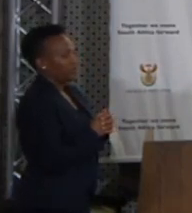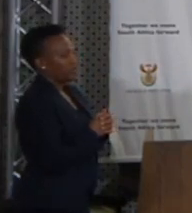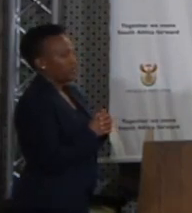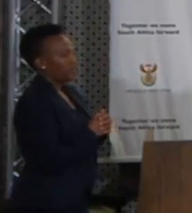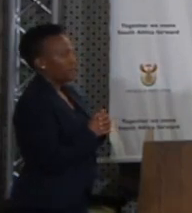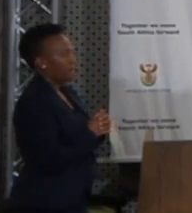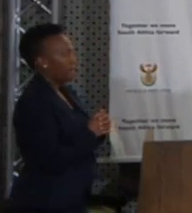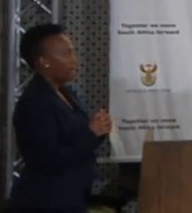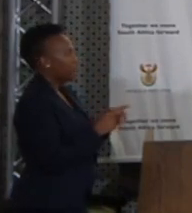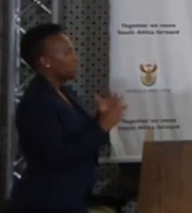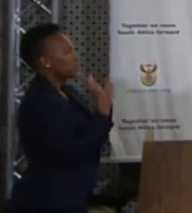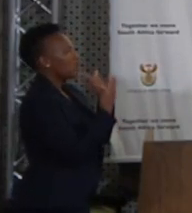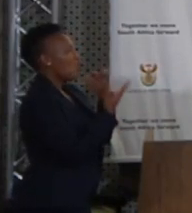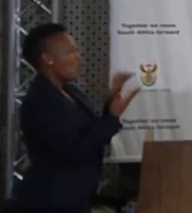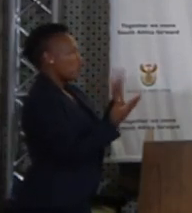amalunga we-cabinet